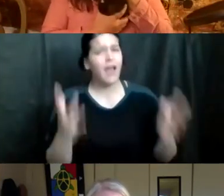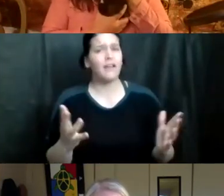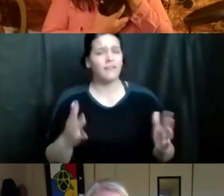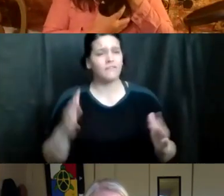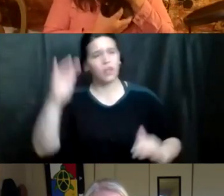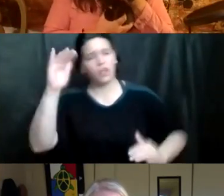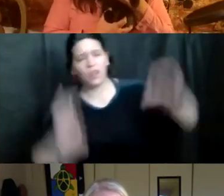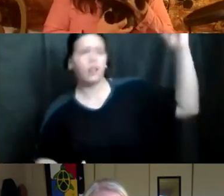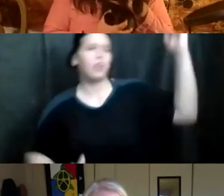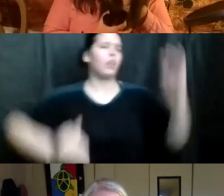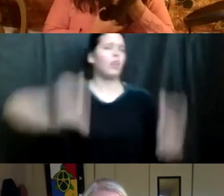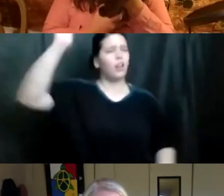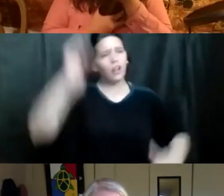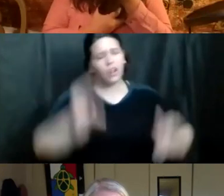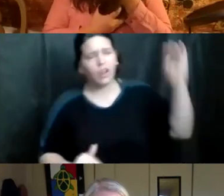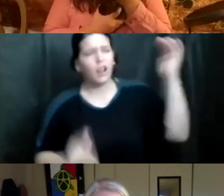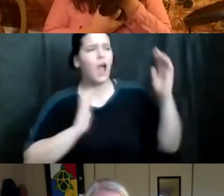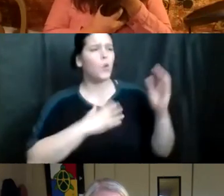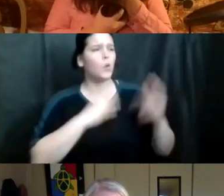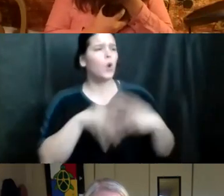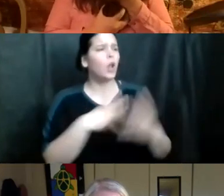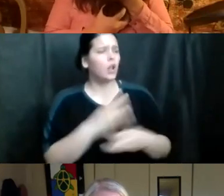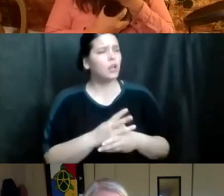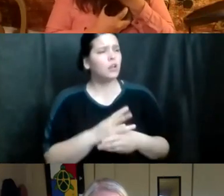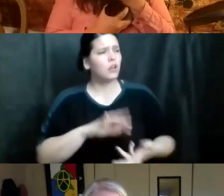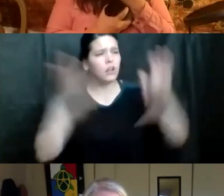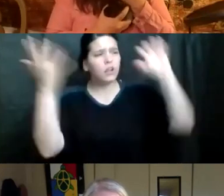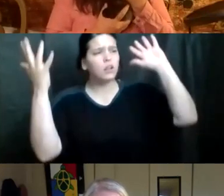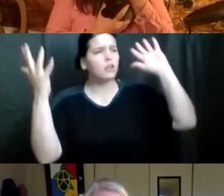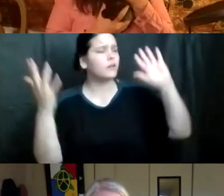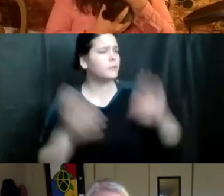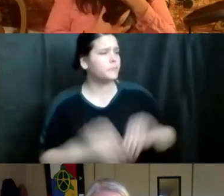imbalance in our world, and I'm just